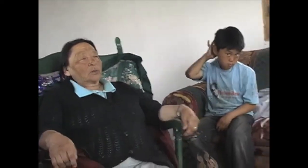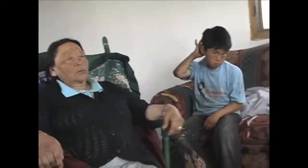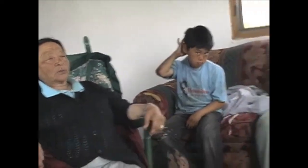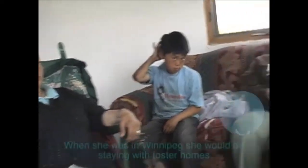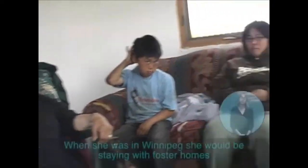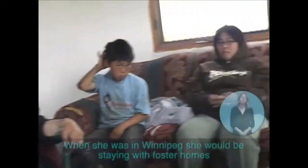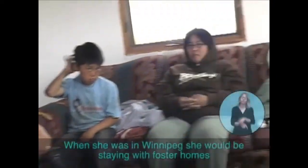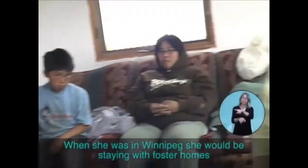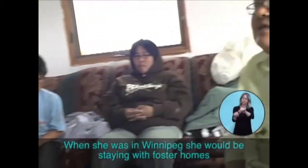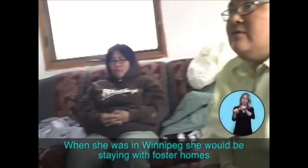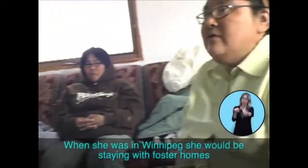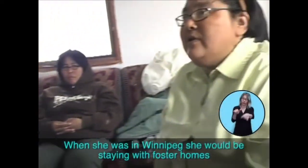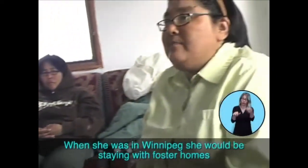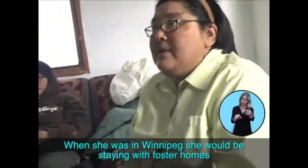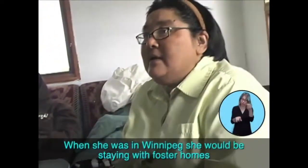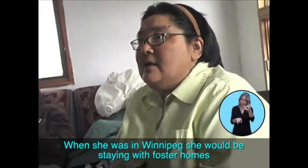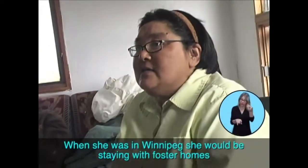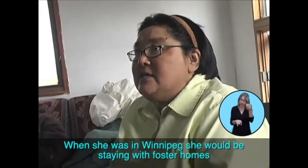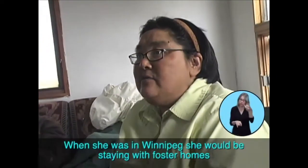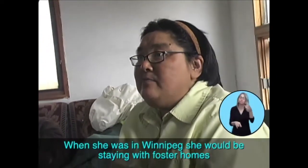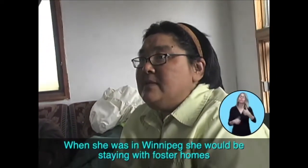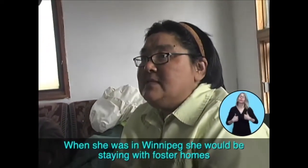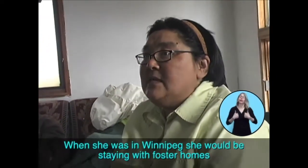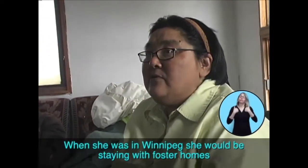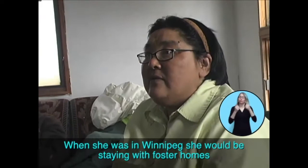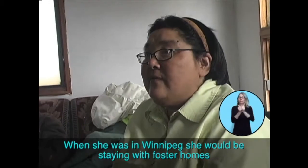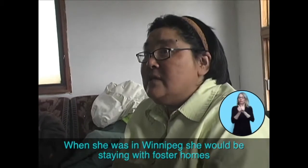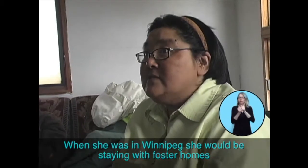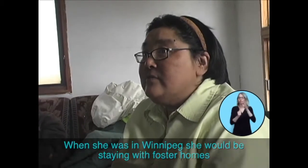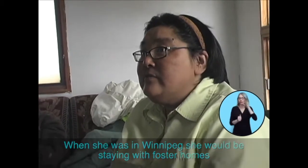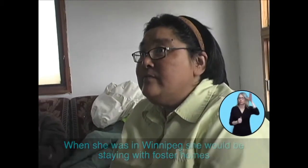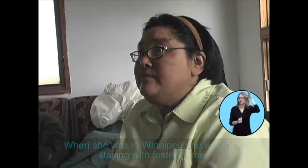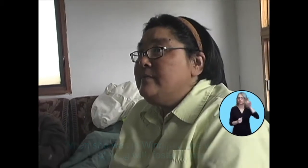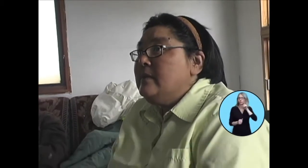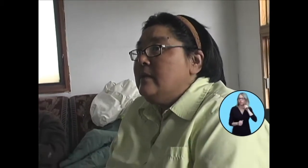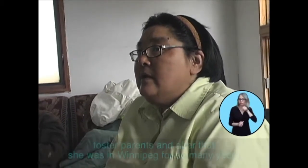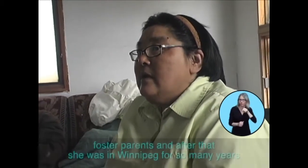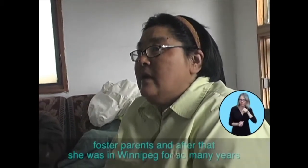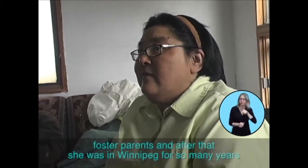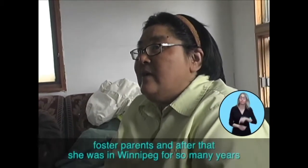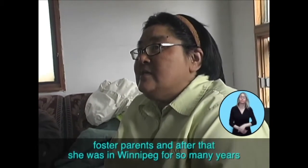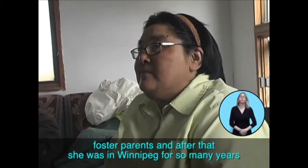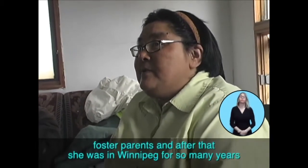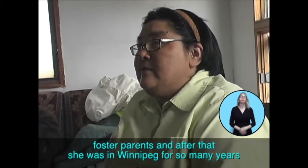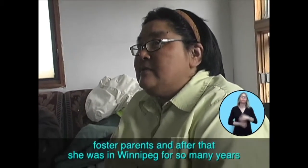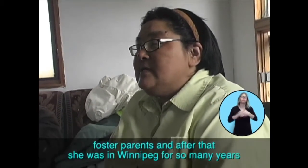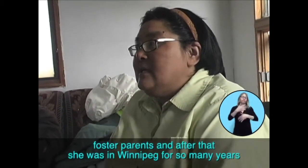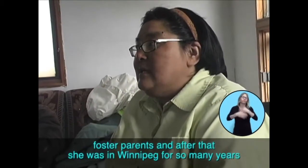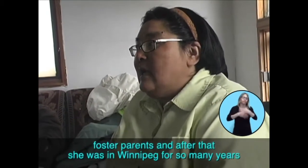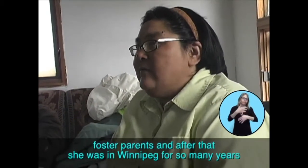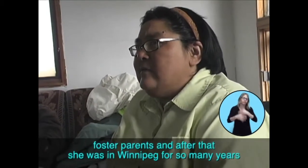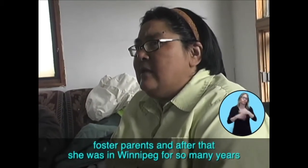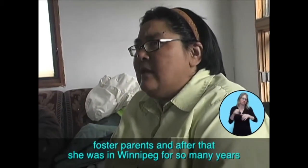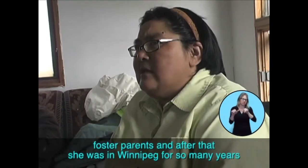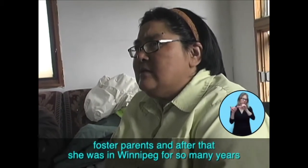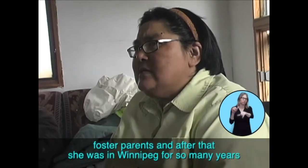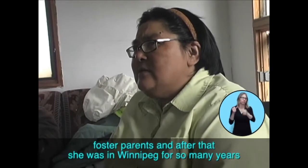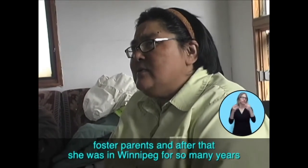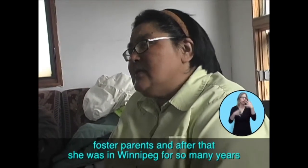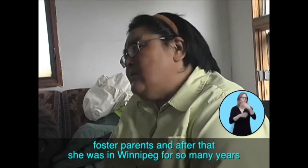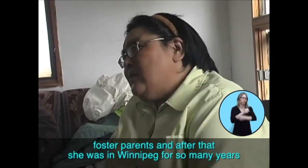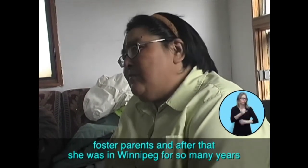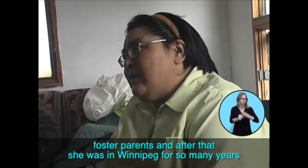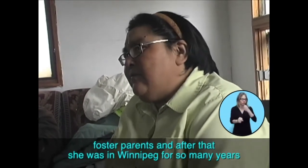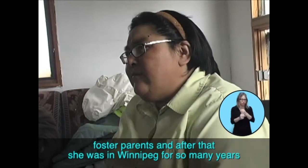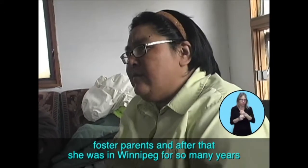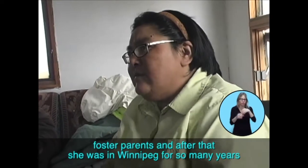When she was down in Winnipeg, she would be staying with foster home. foster parents, and after that, she